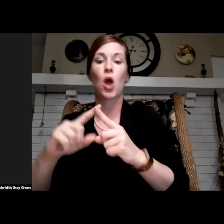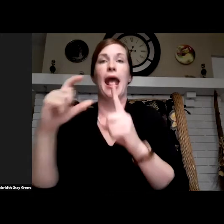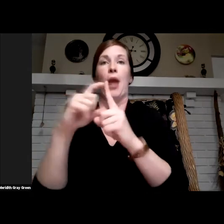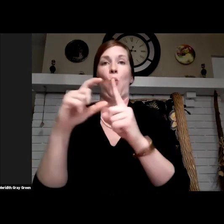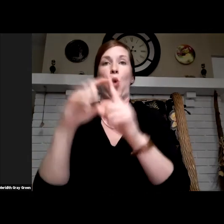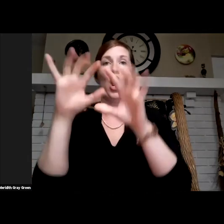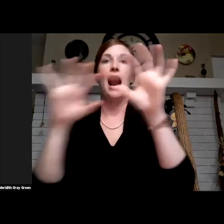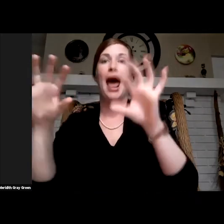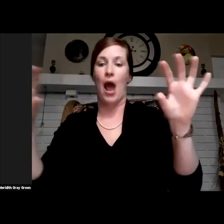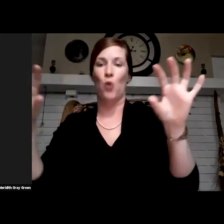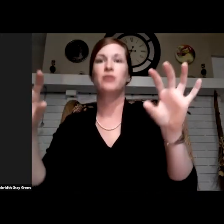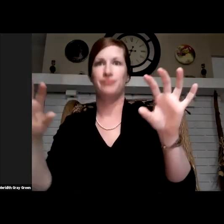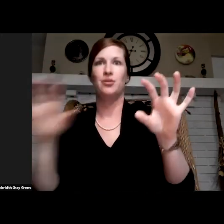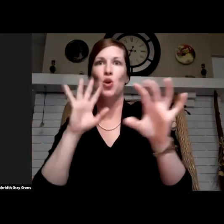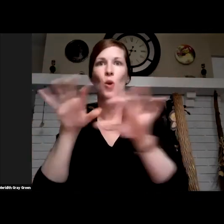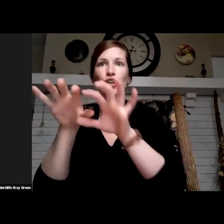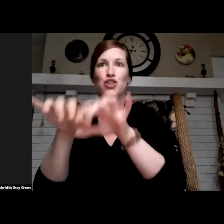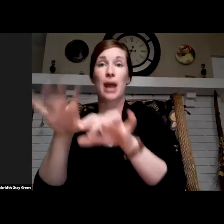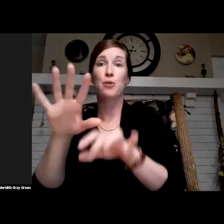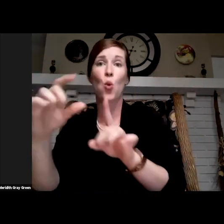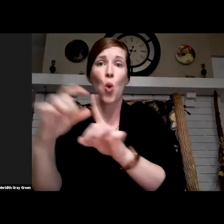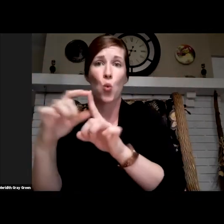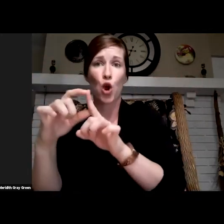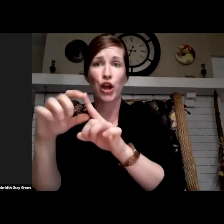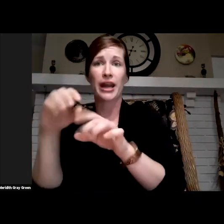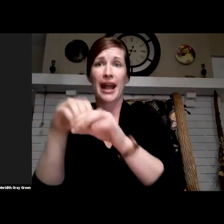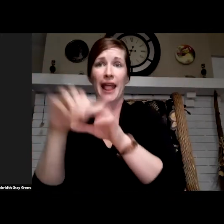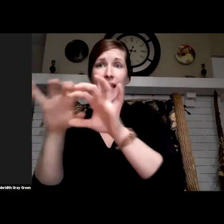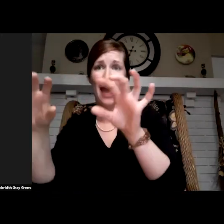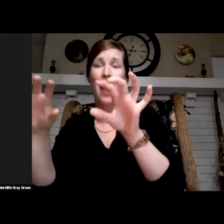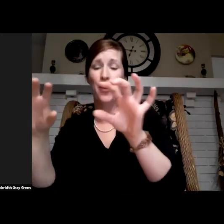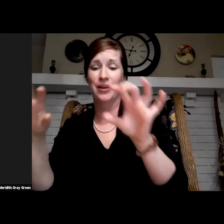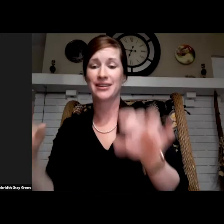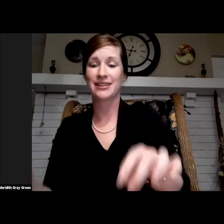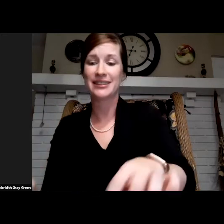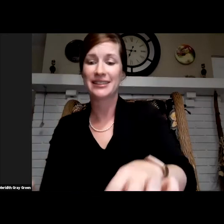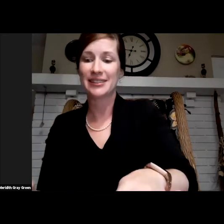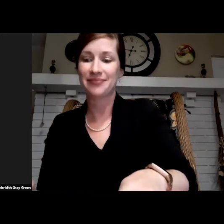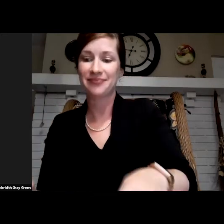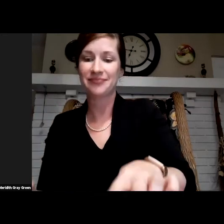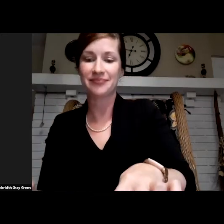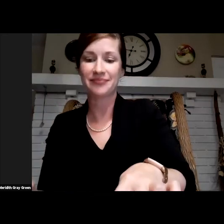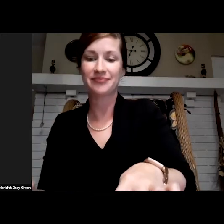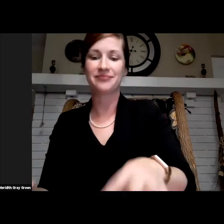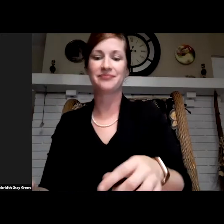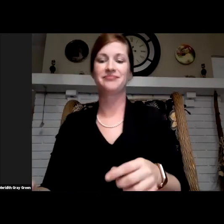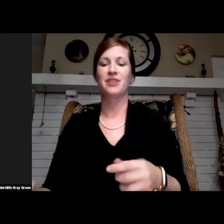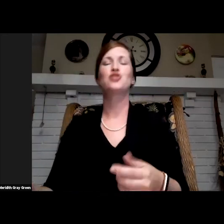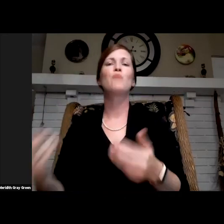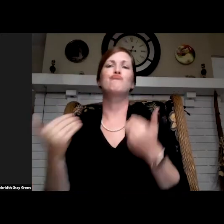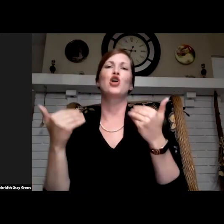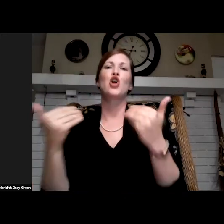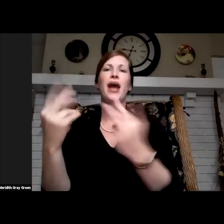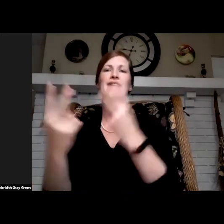do that, it'll bring up a slide and have a word cloud there. And you can type in your own word.